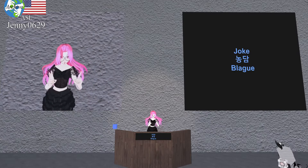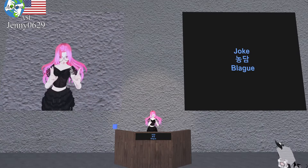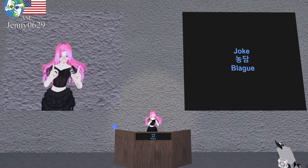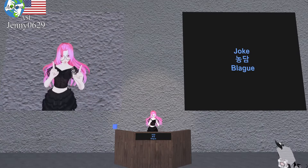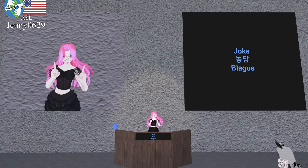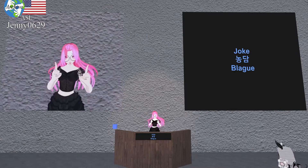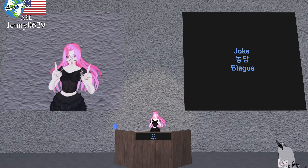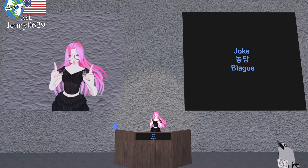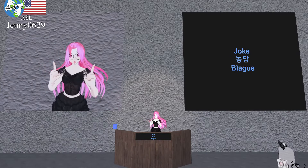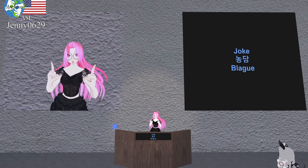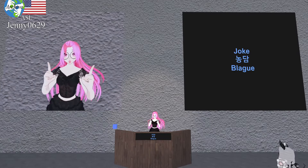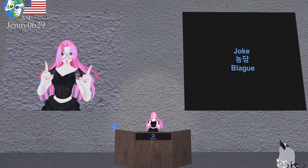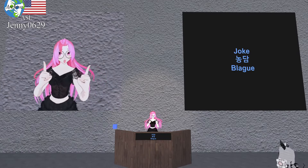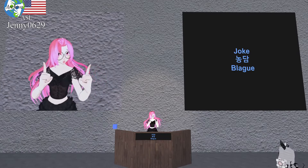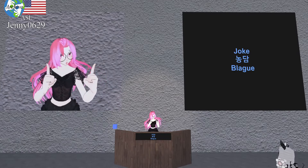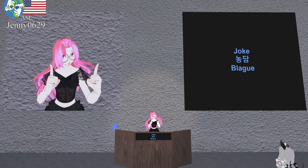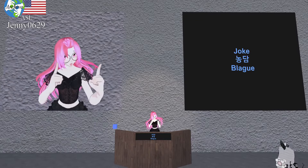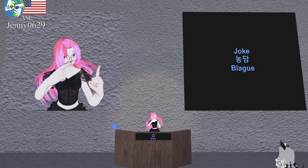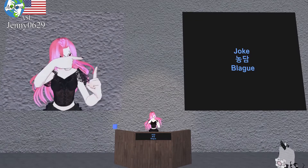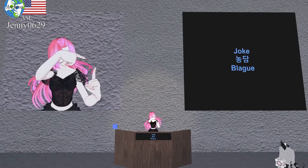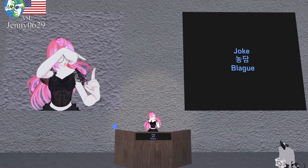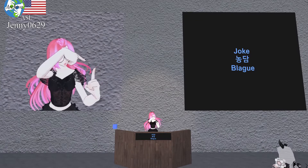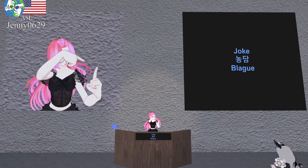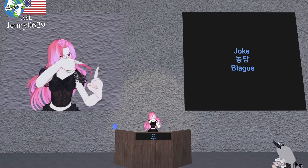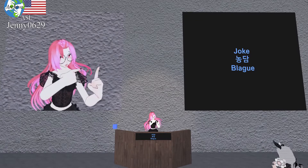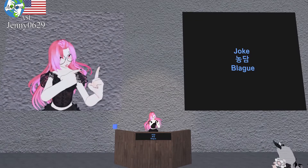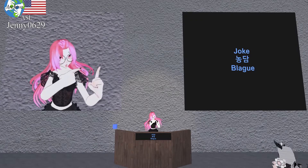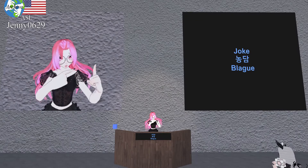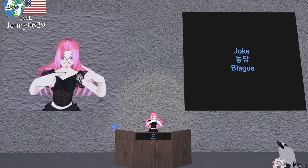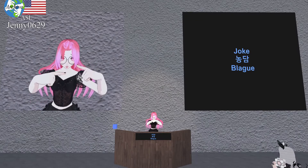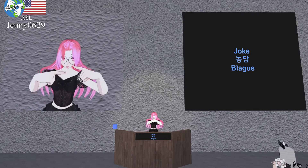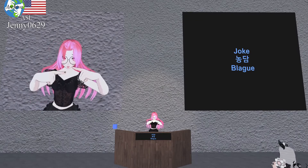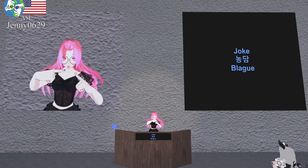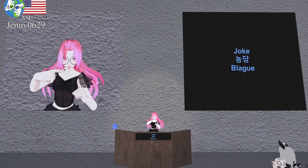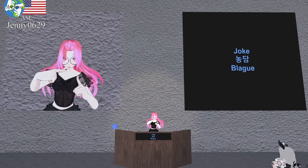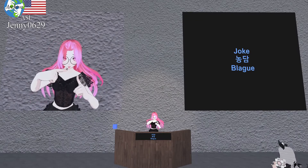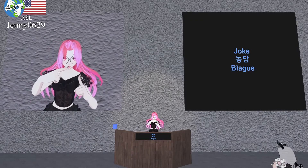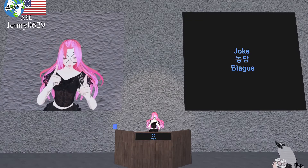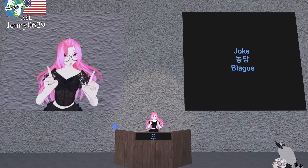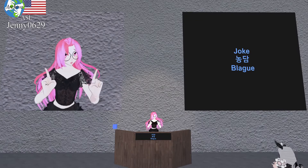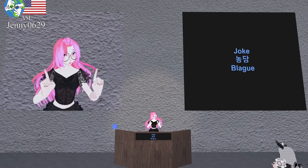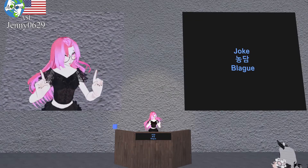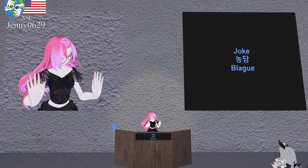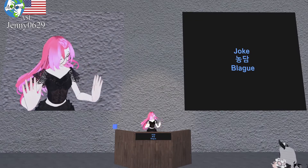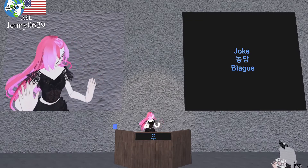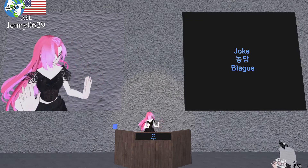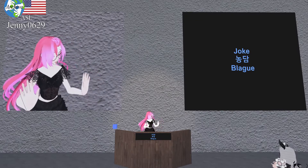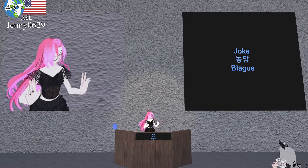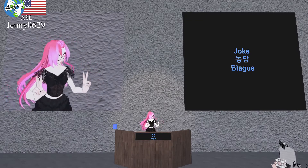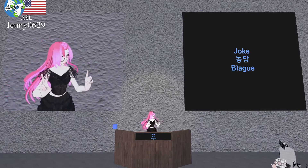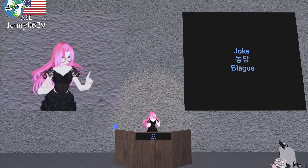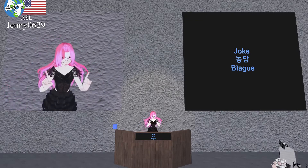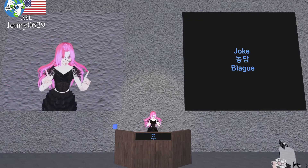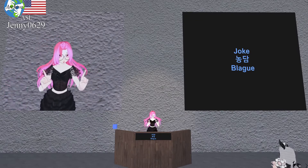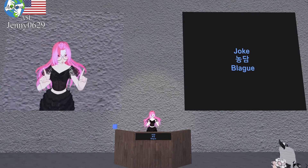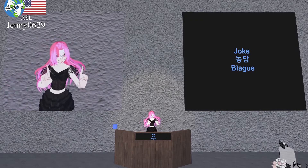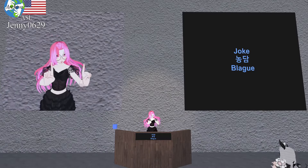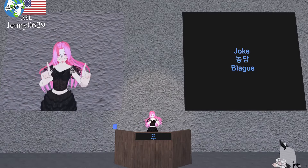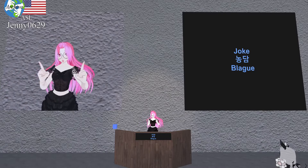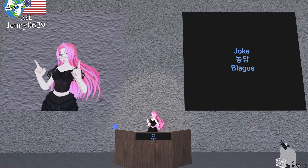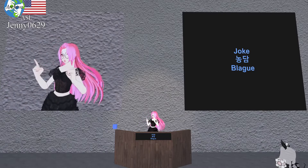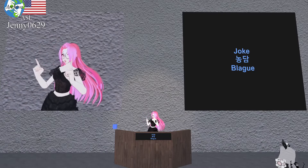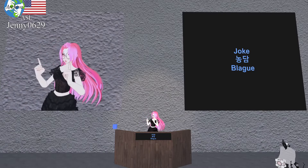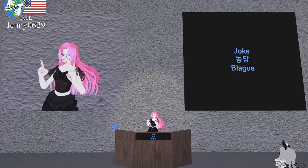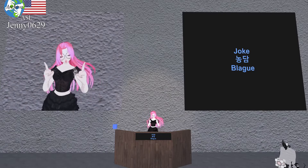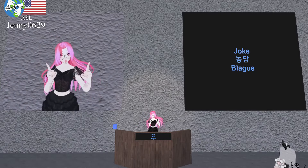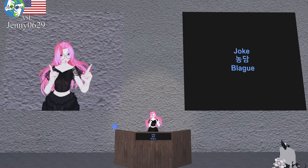All right, so this one, if you're doing this in real life or if you have index, these fingers are actually going to be bent. If you don't have these liberties,